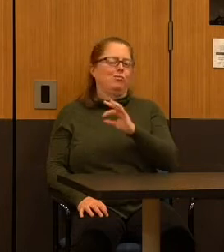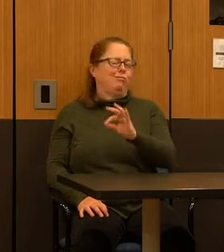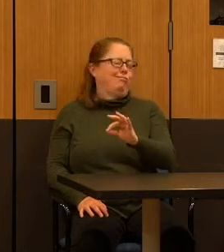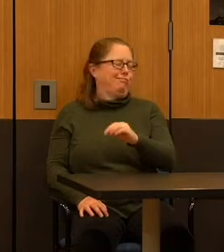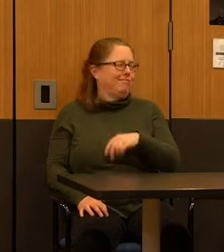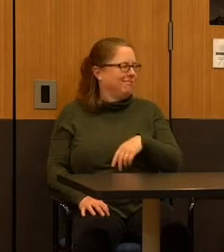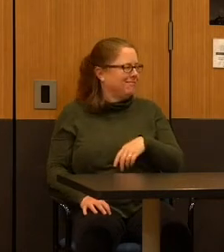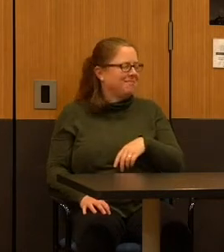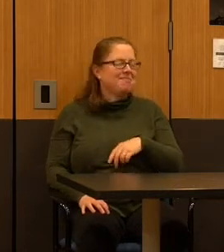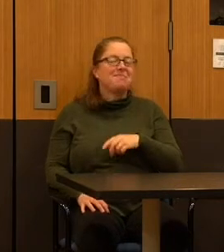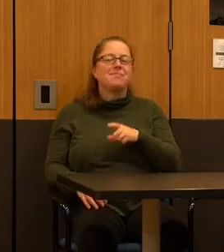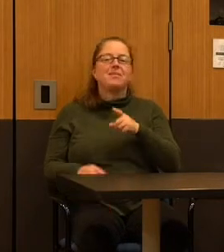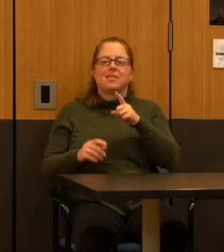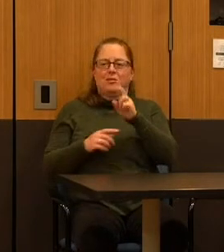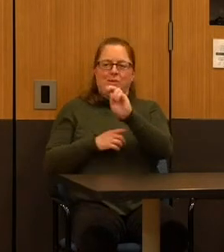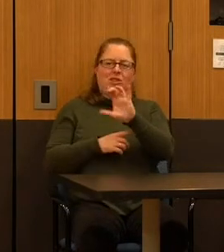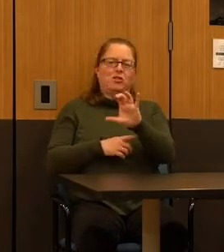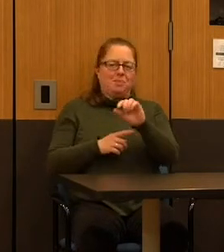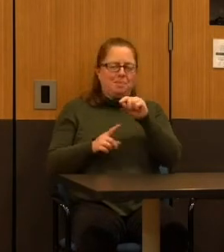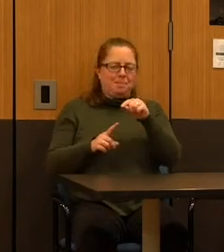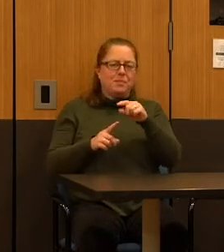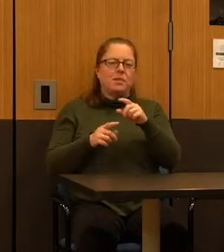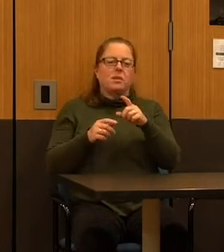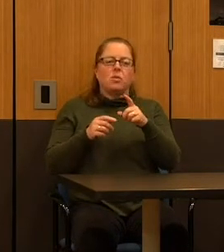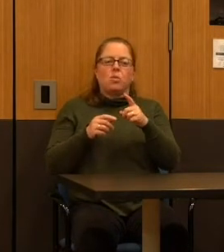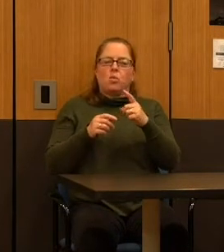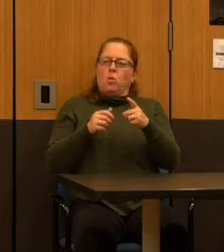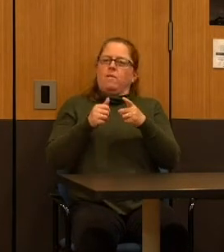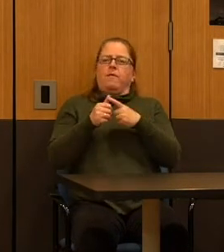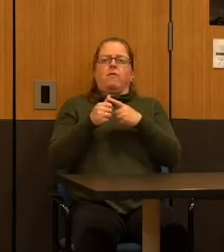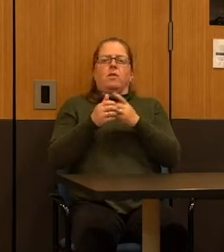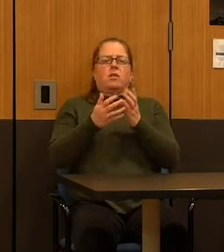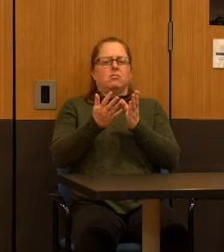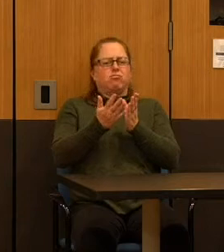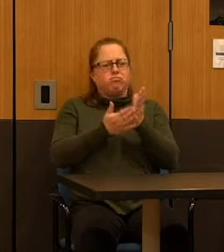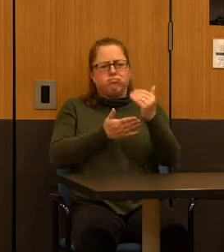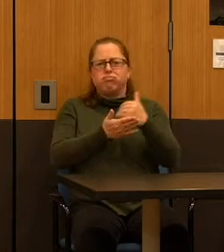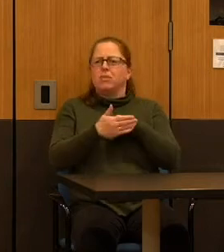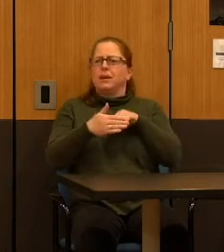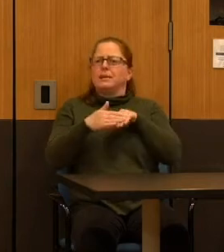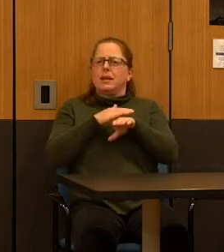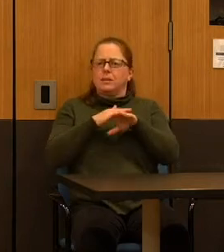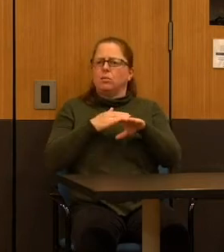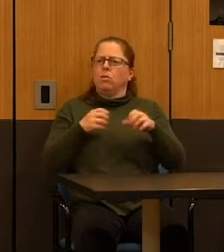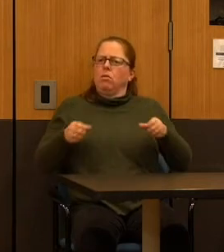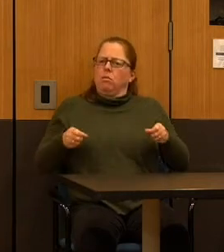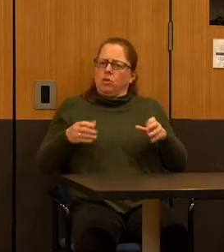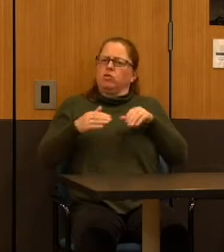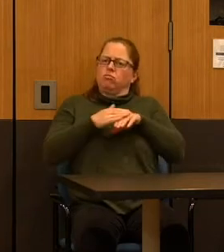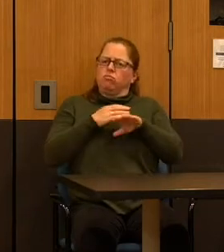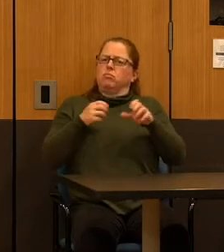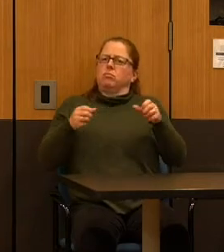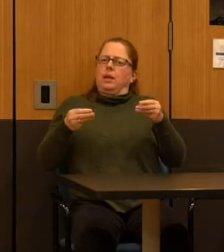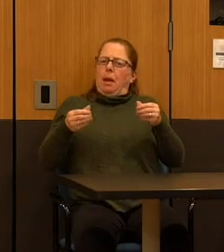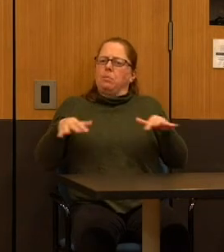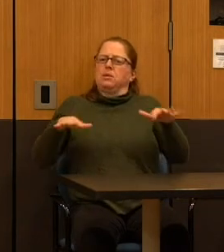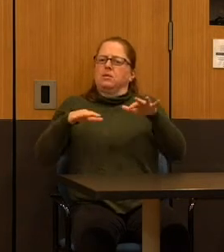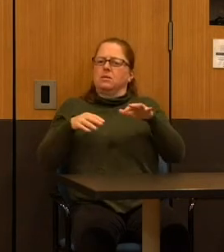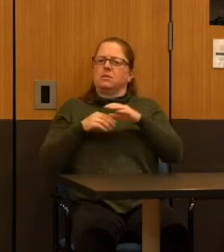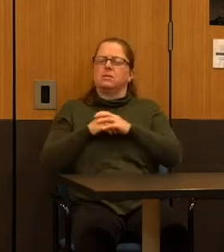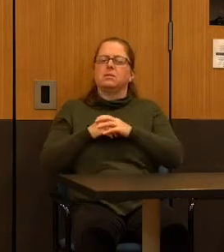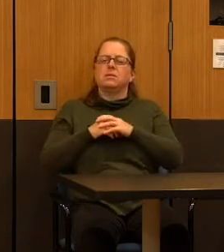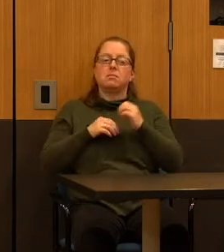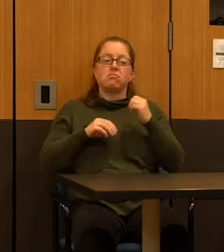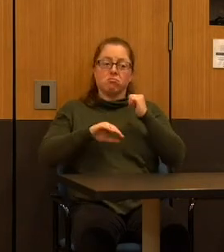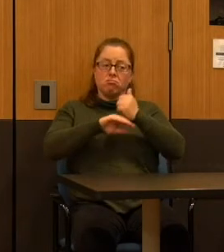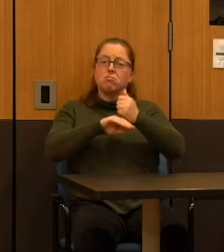first thoroughly wheelchair accessible college campus, a campus where there was a